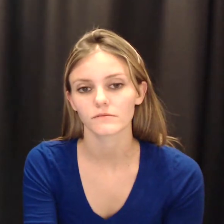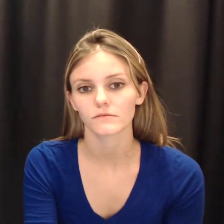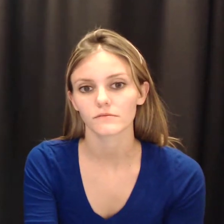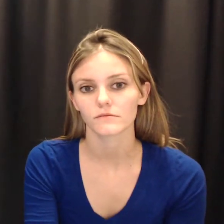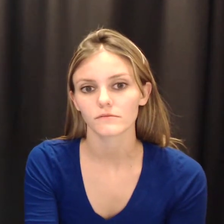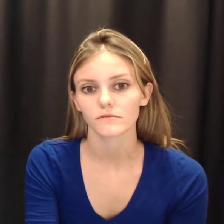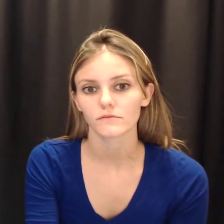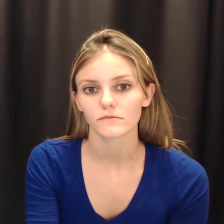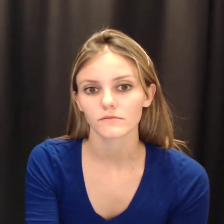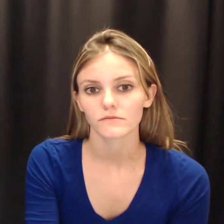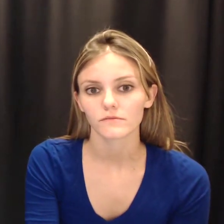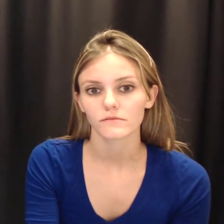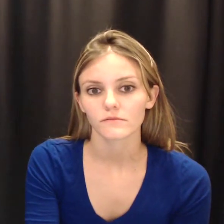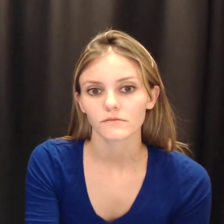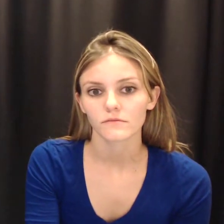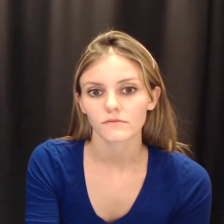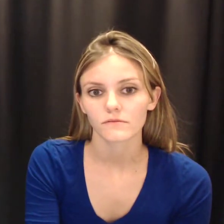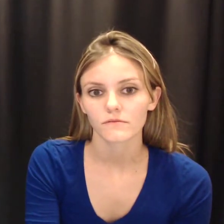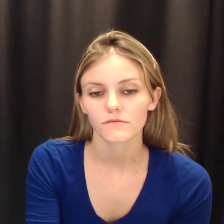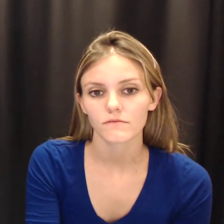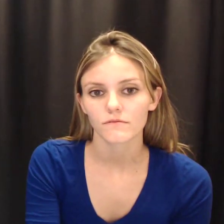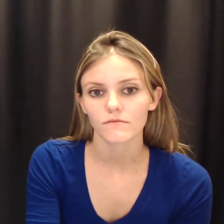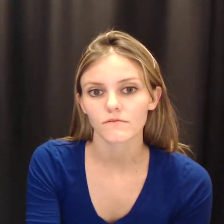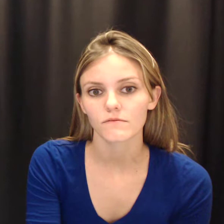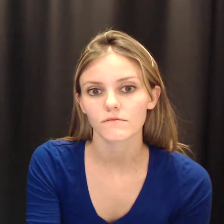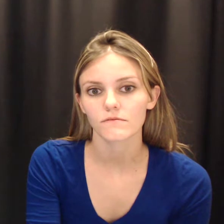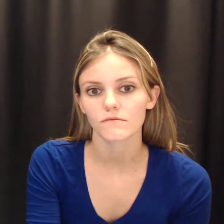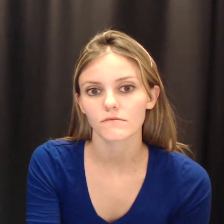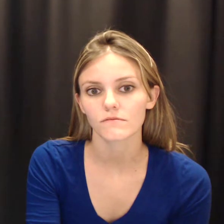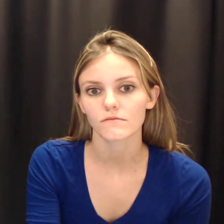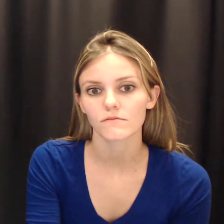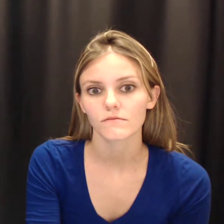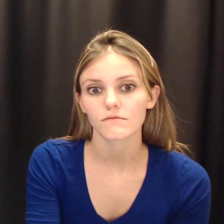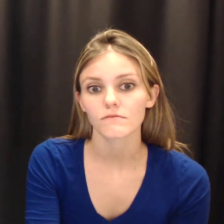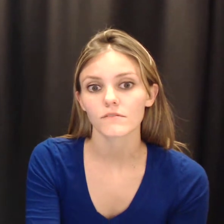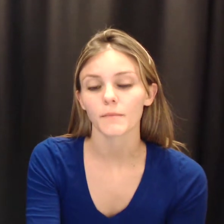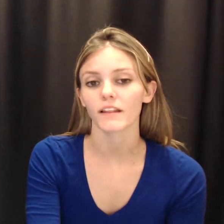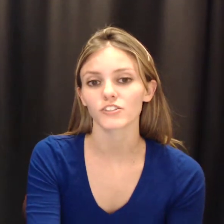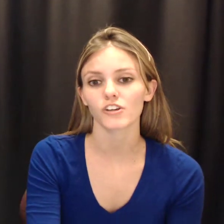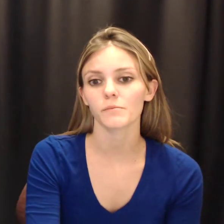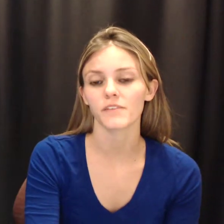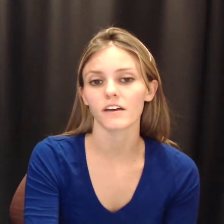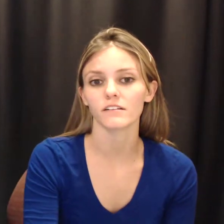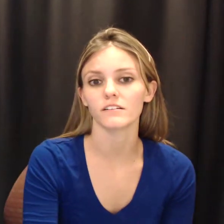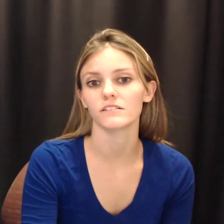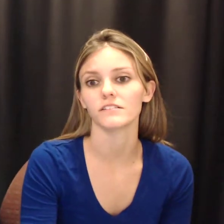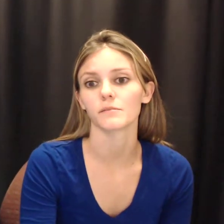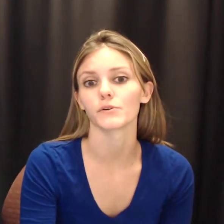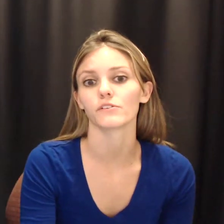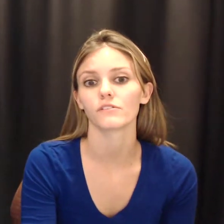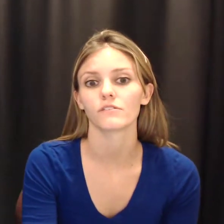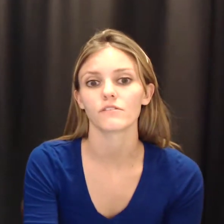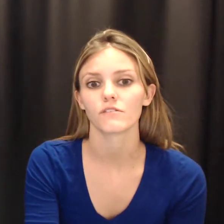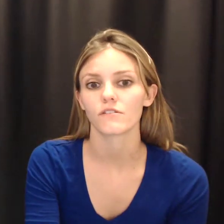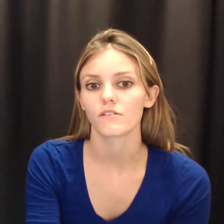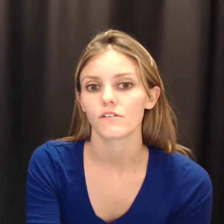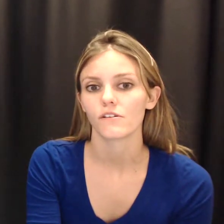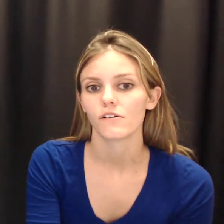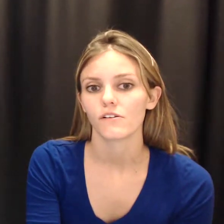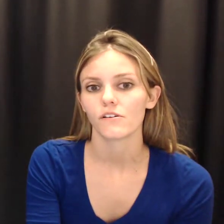Any location would be fine. Have you been called for any interviews with those applicants? My last job, that ended in December. Okay, so almost a